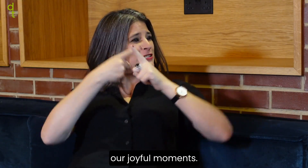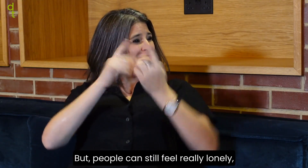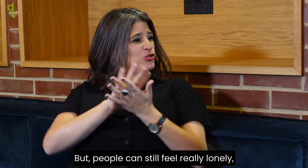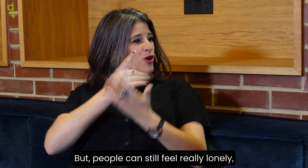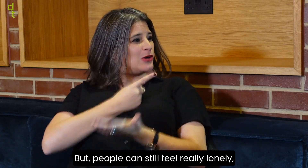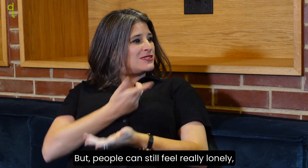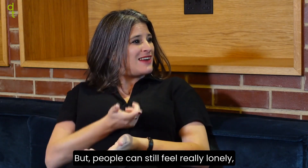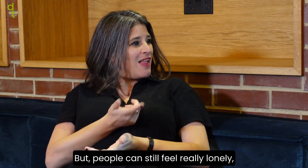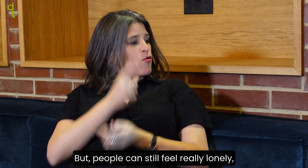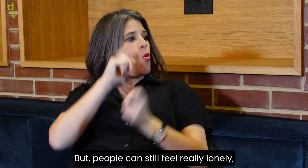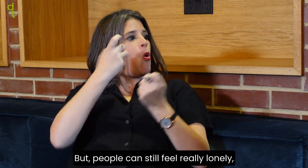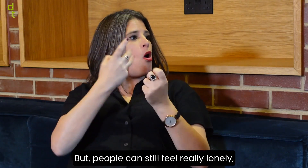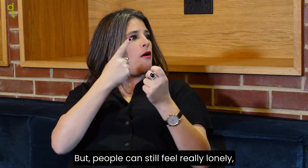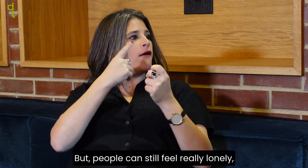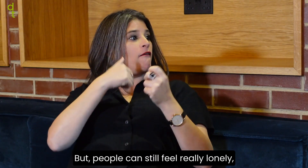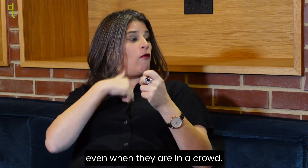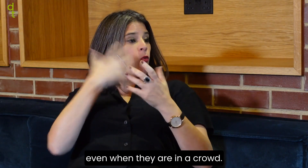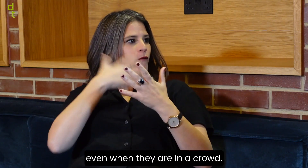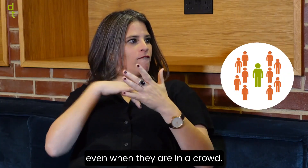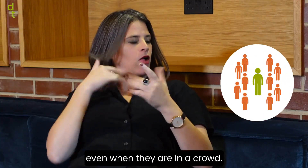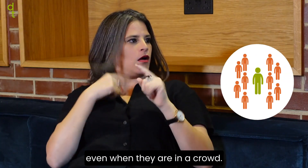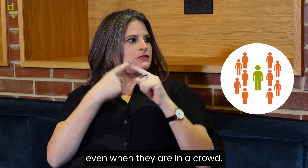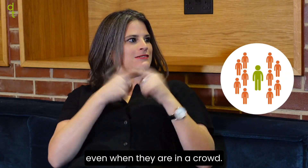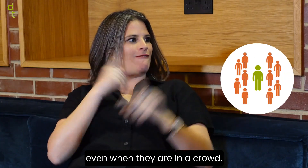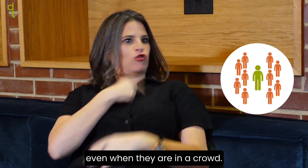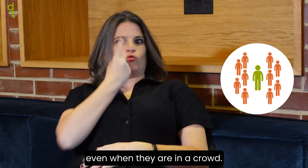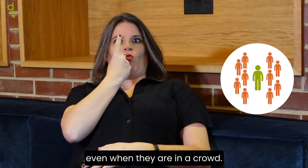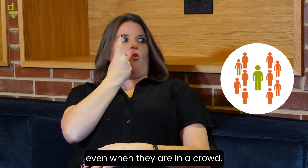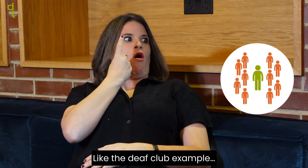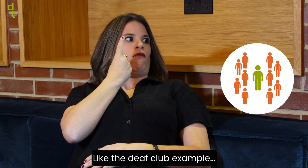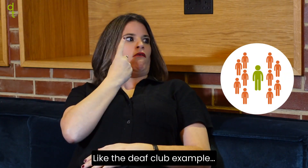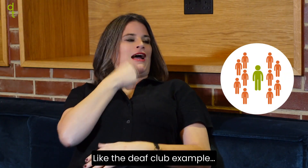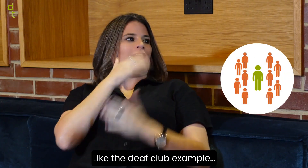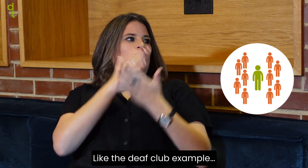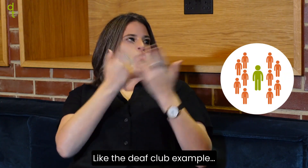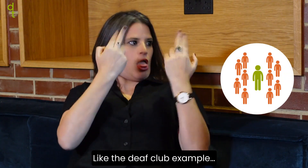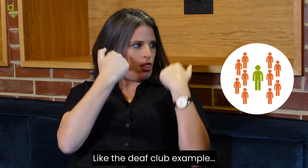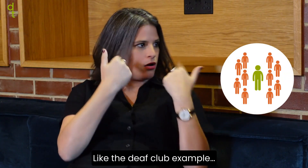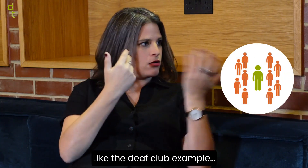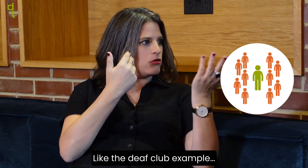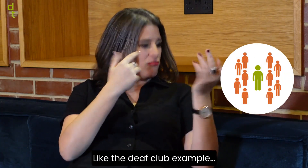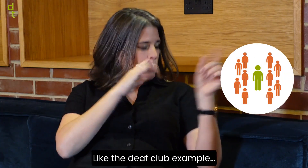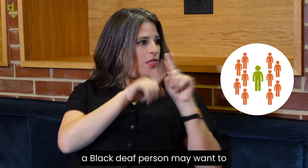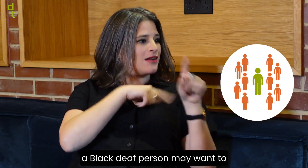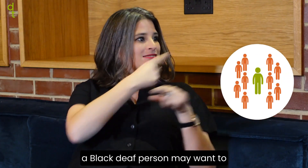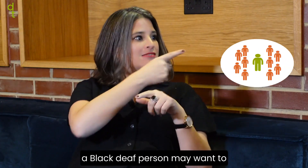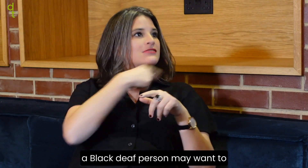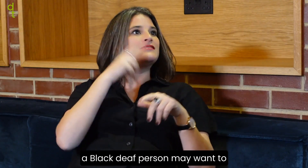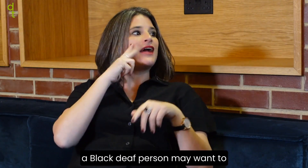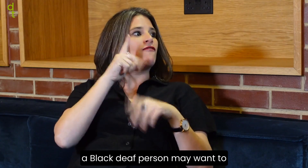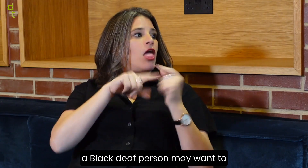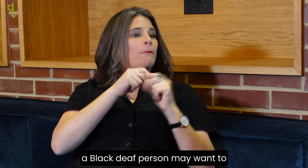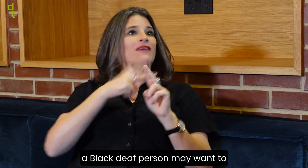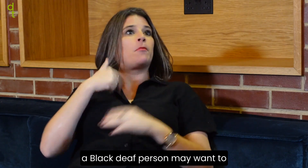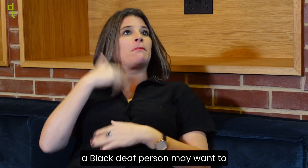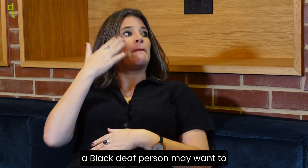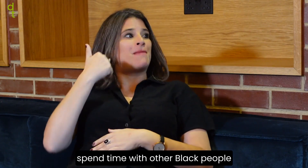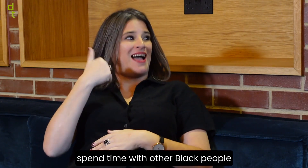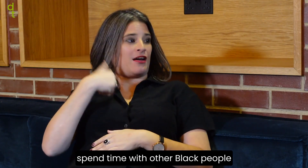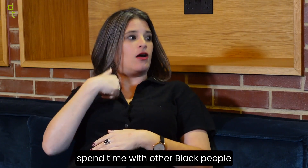moments. But people can still feel really lonely even when they're in a crowd. Like the Deaf Club example. A black deaf person may want to spend time